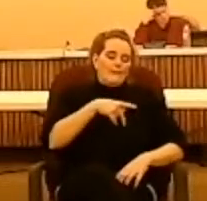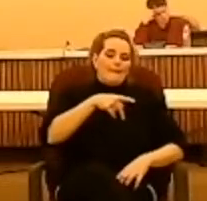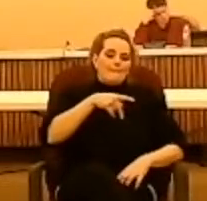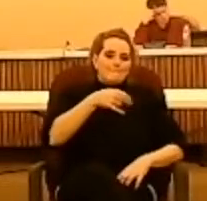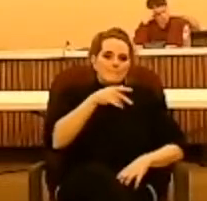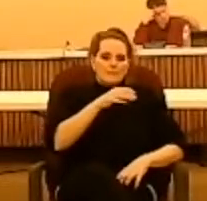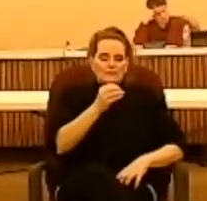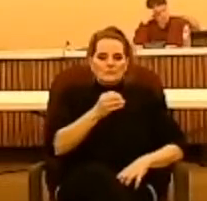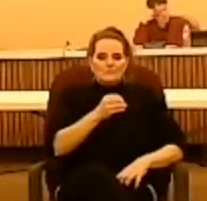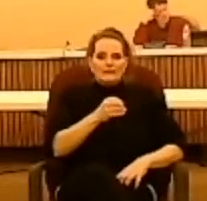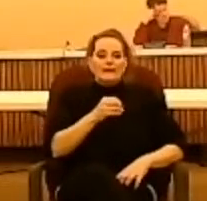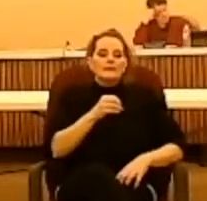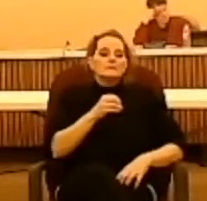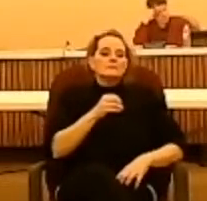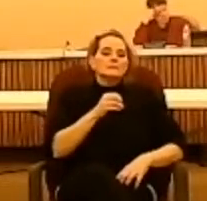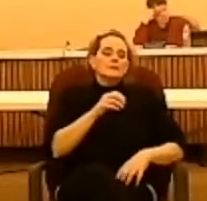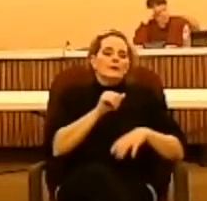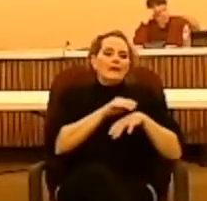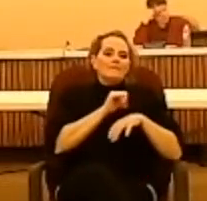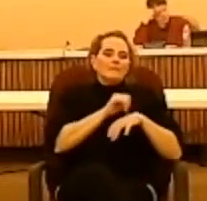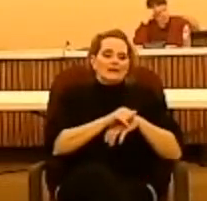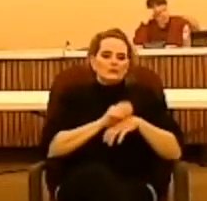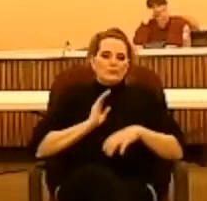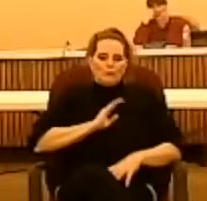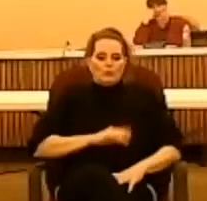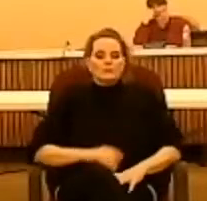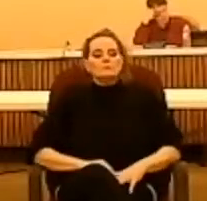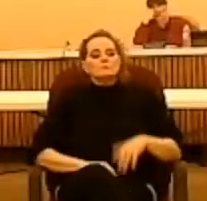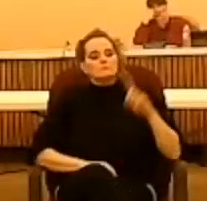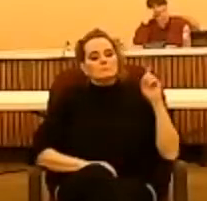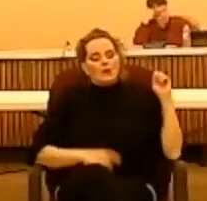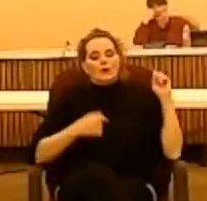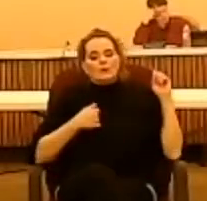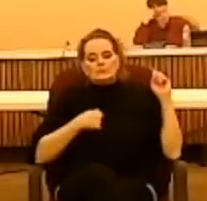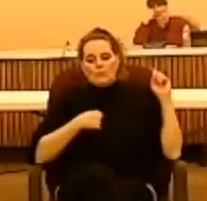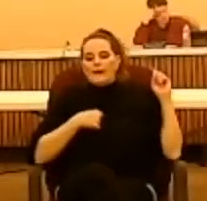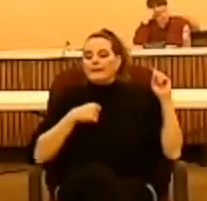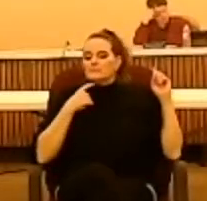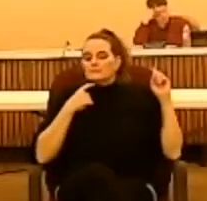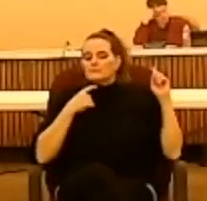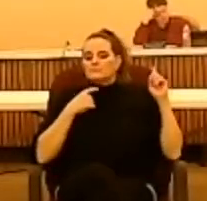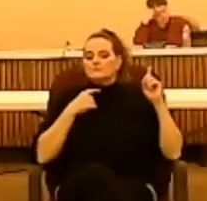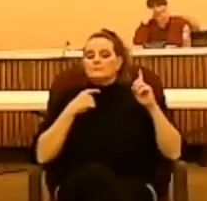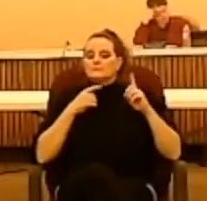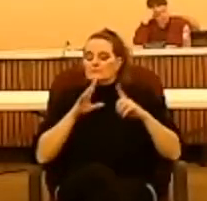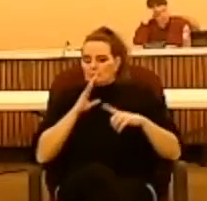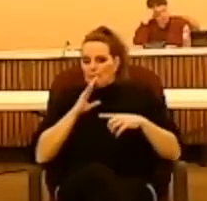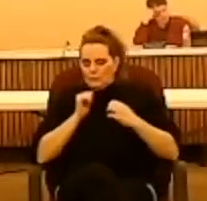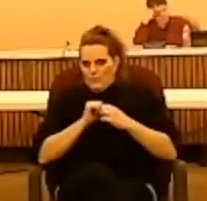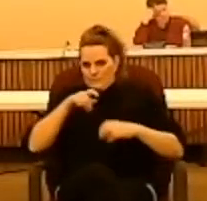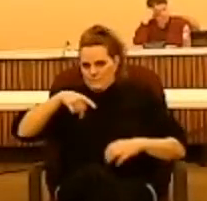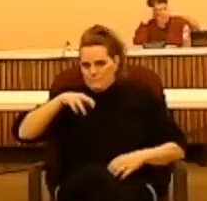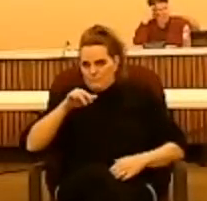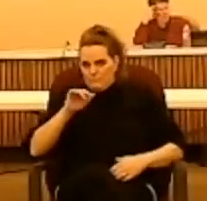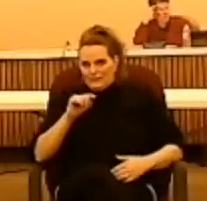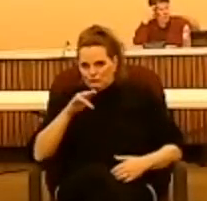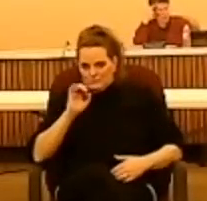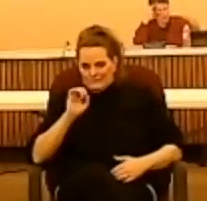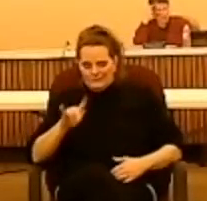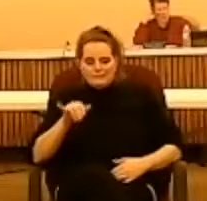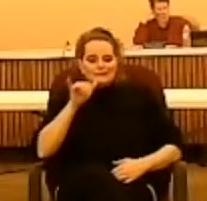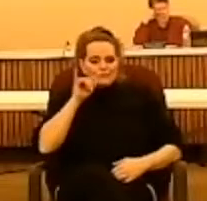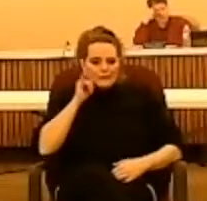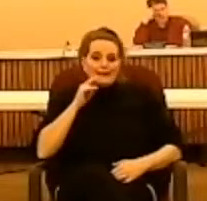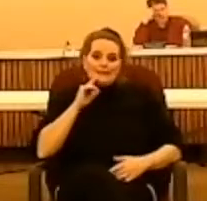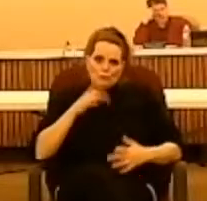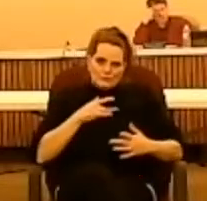Seconded. So I spoke to Patrick yesterday to give him the good news. He was very excited, looking forward to get